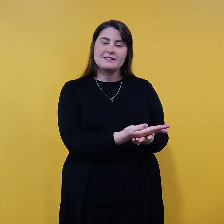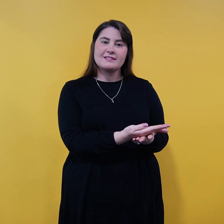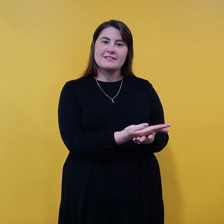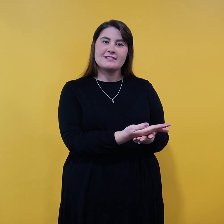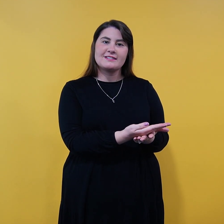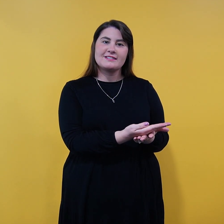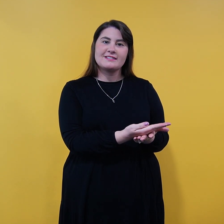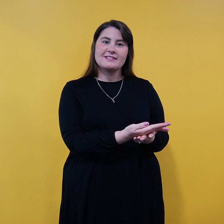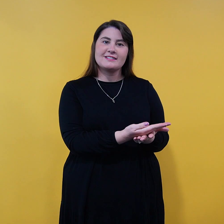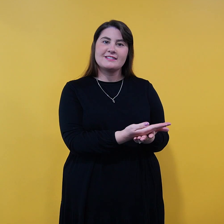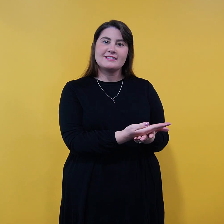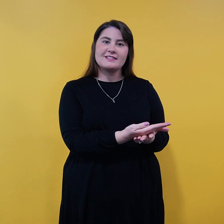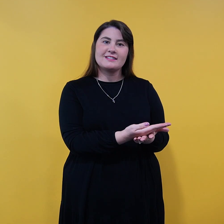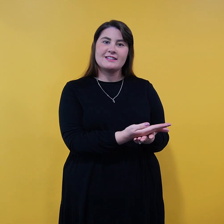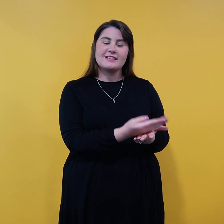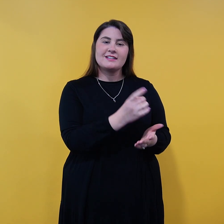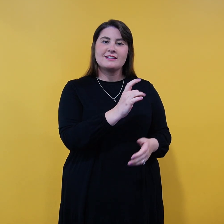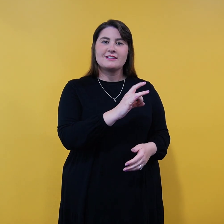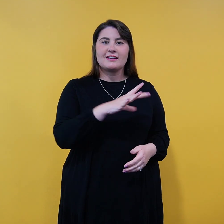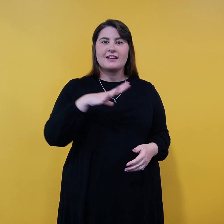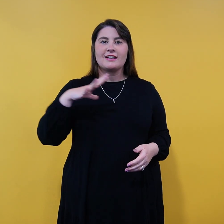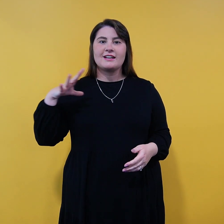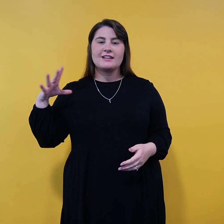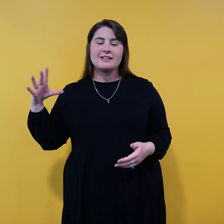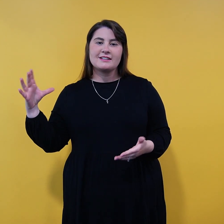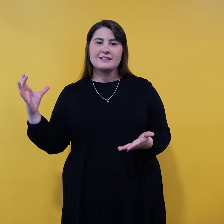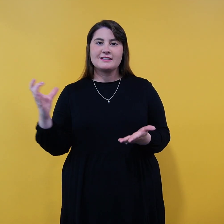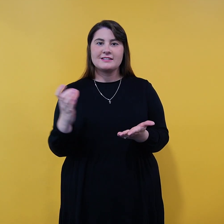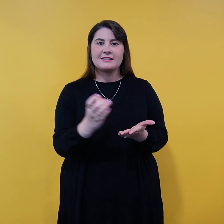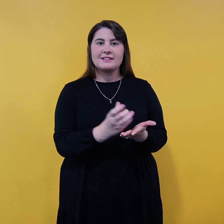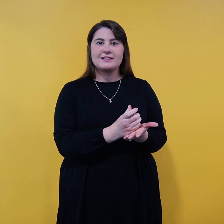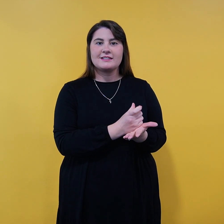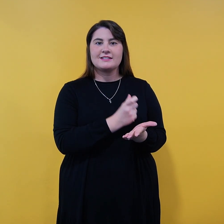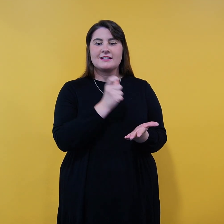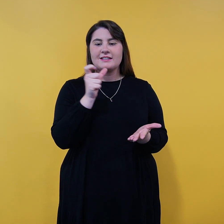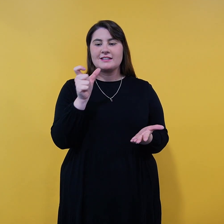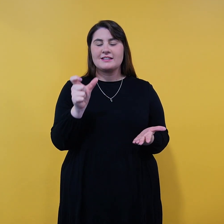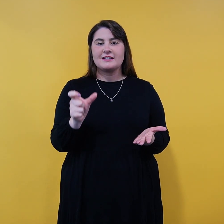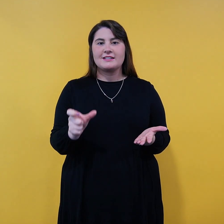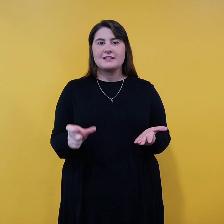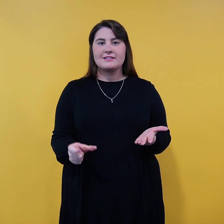born. Christ the Savior.